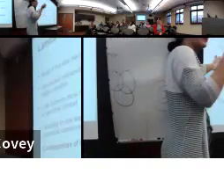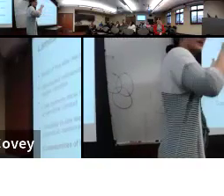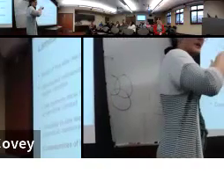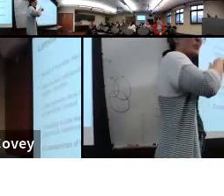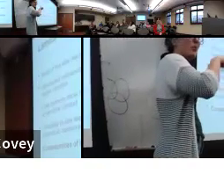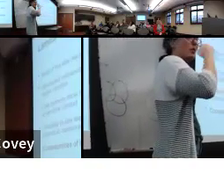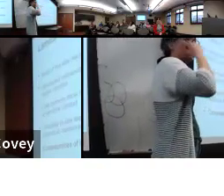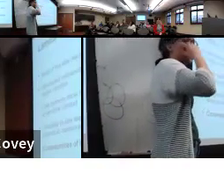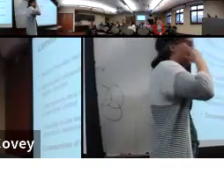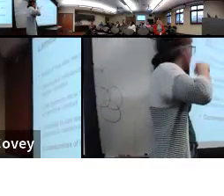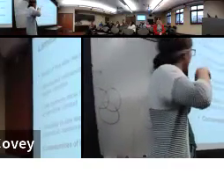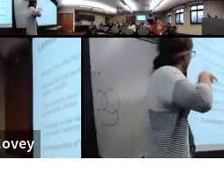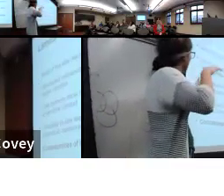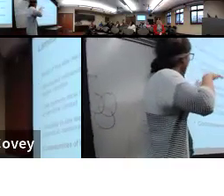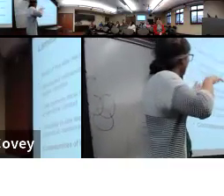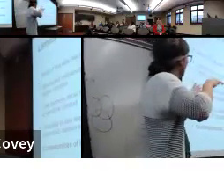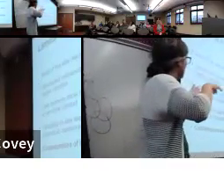know that